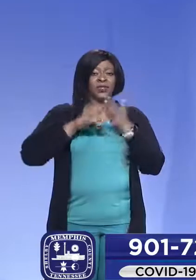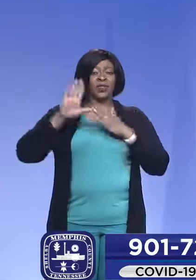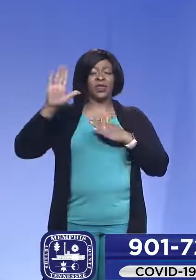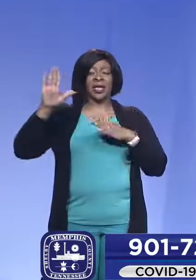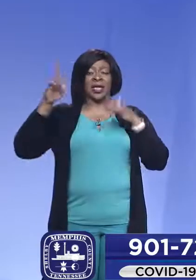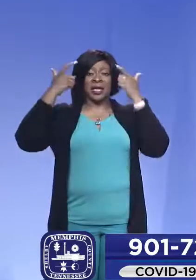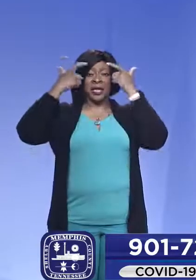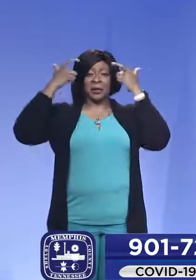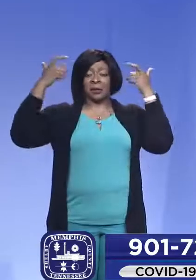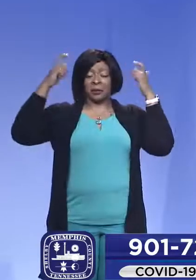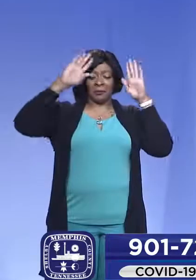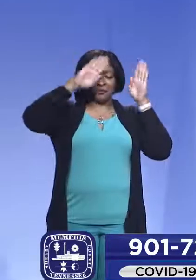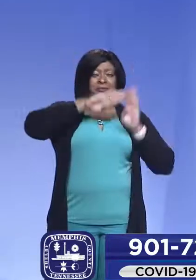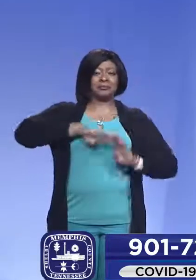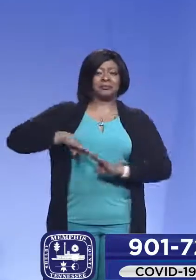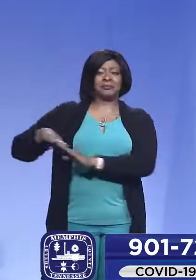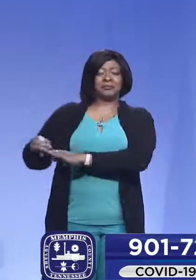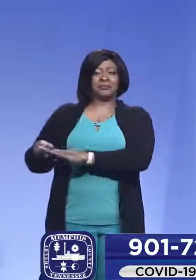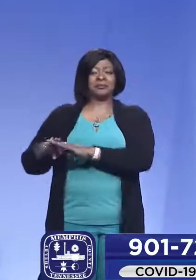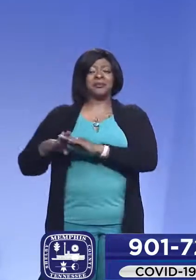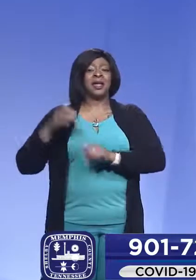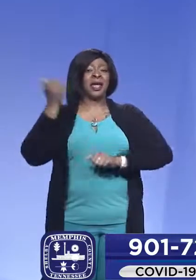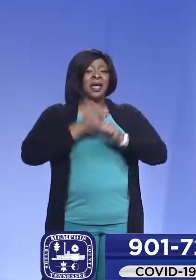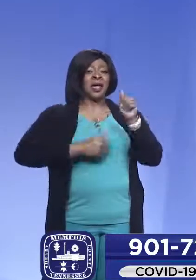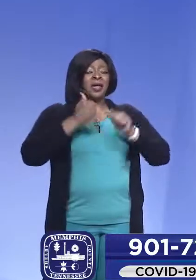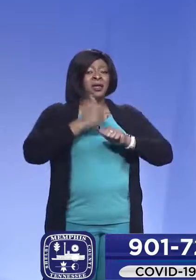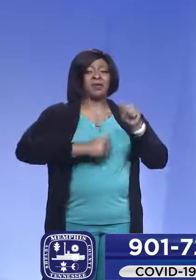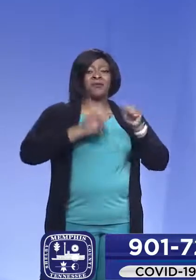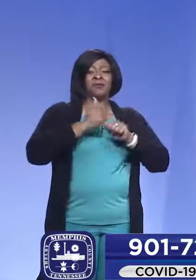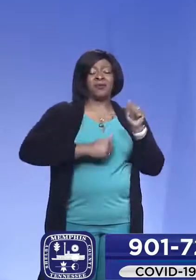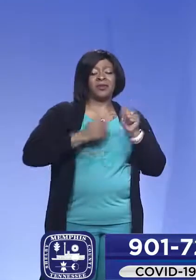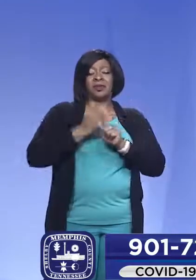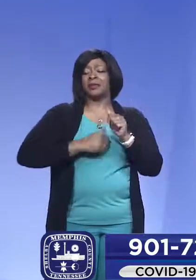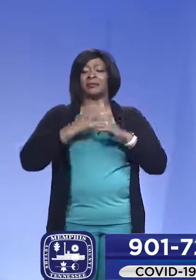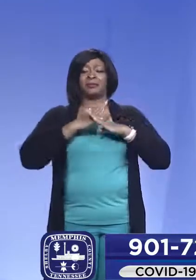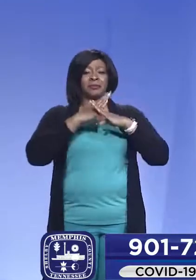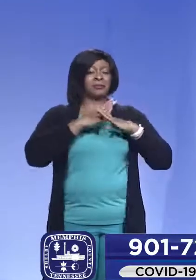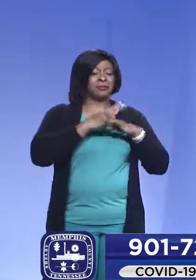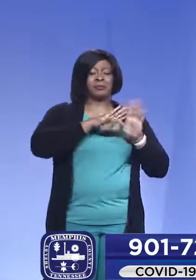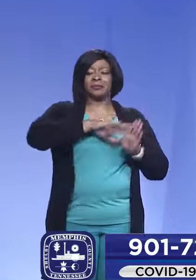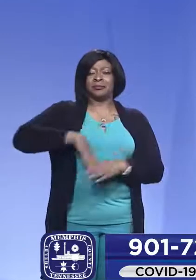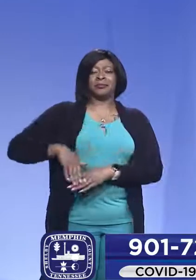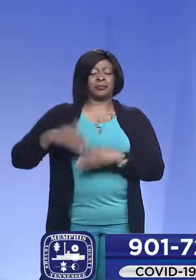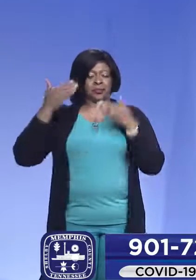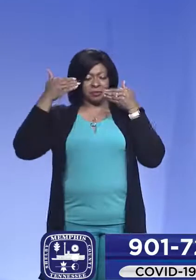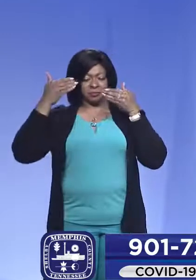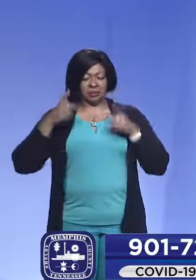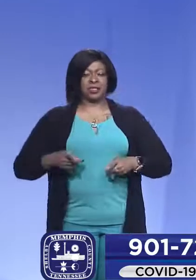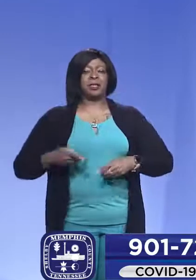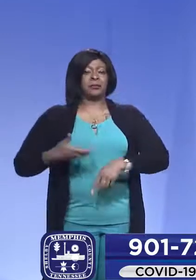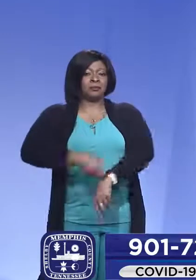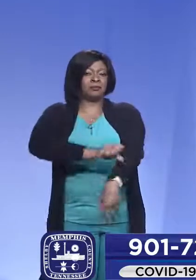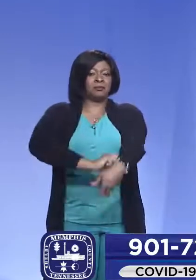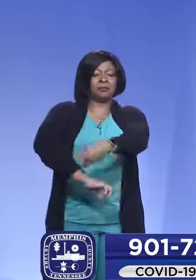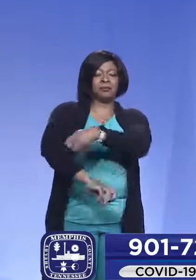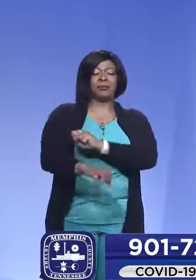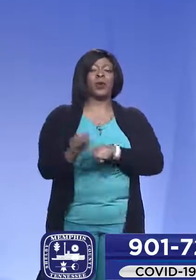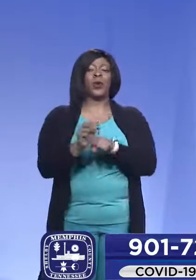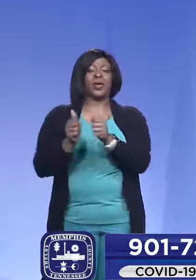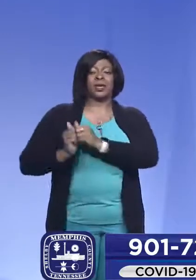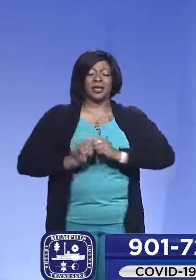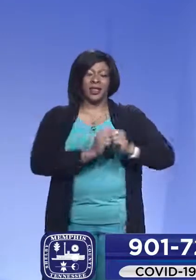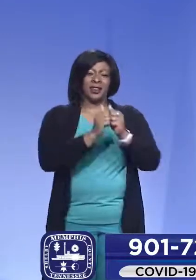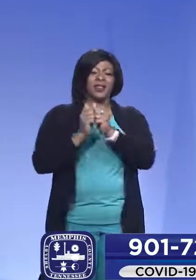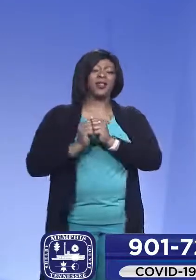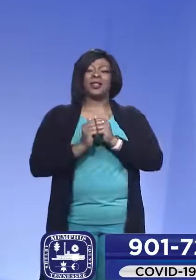at the door, if they had not broken down every stovepipe and decided instead to roll up their sleeves and come together to work,